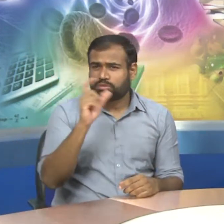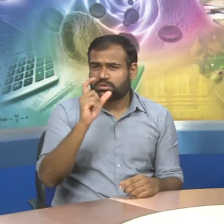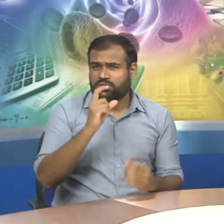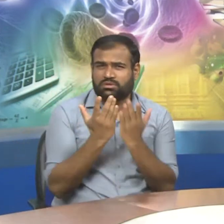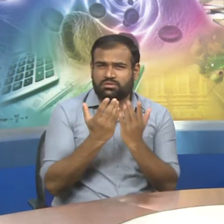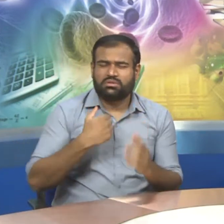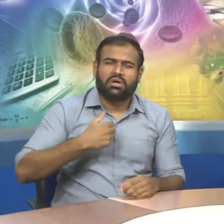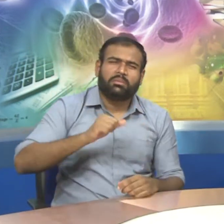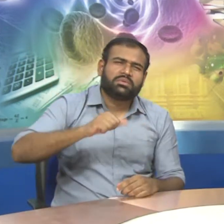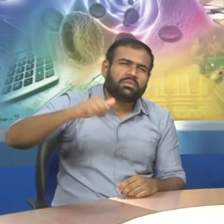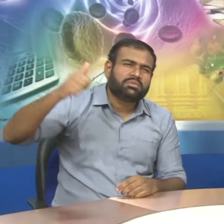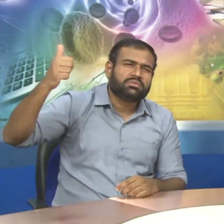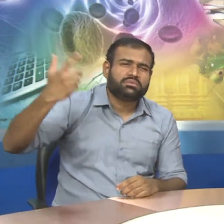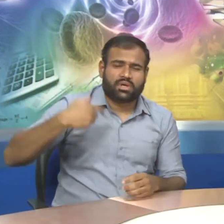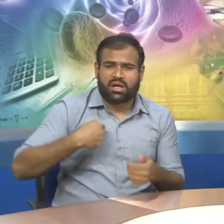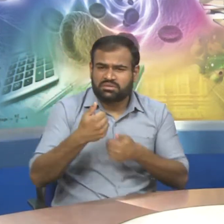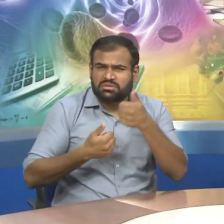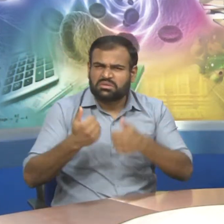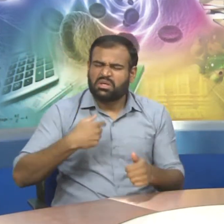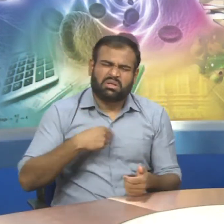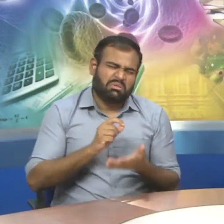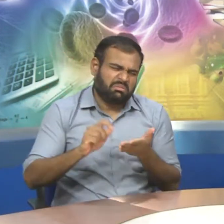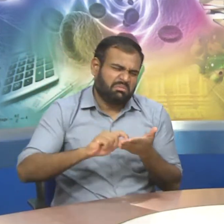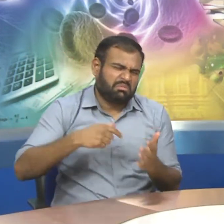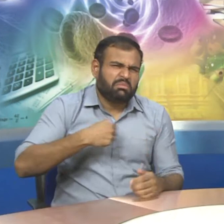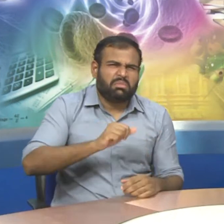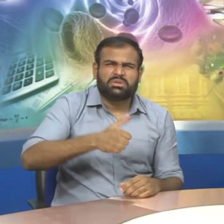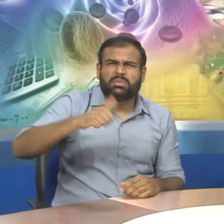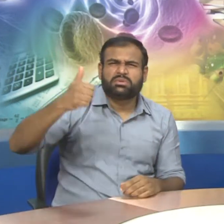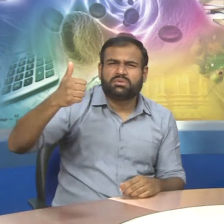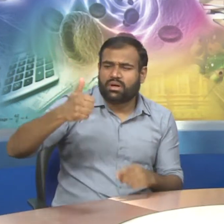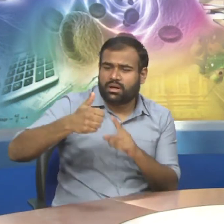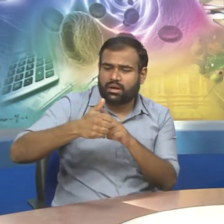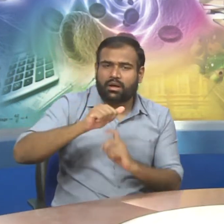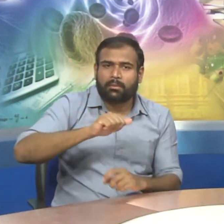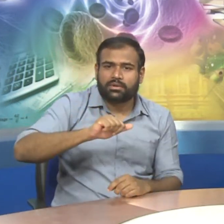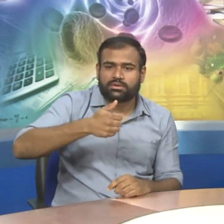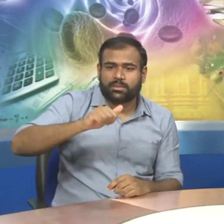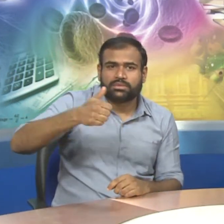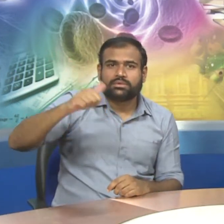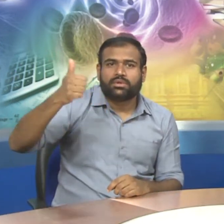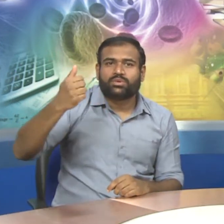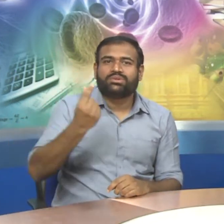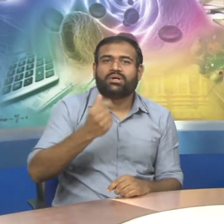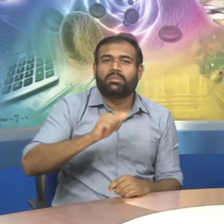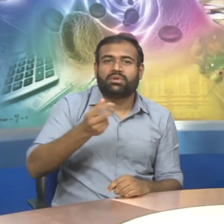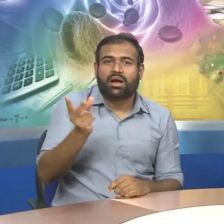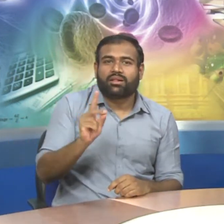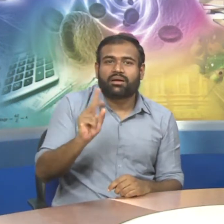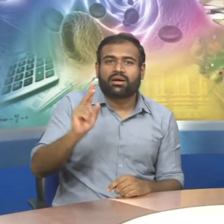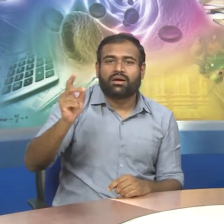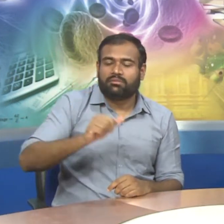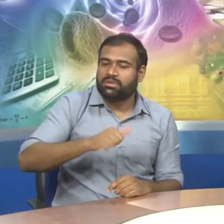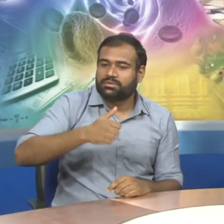means I am 12th pass. I am college passed. It means I have been passing all this